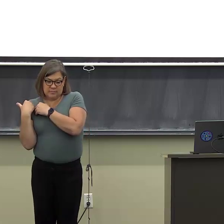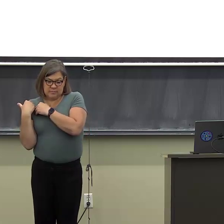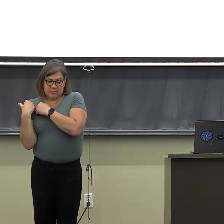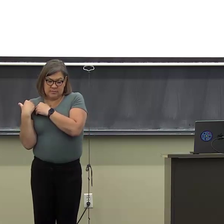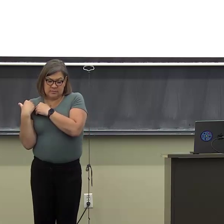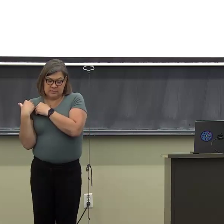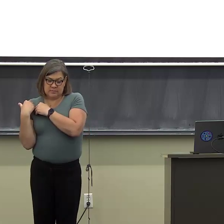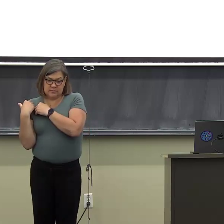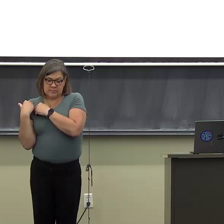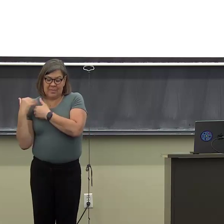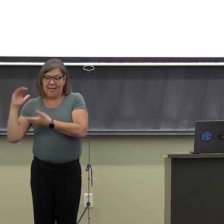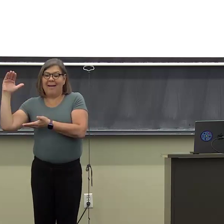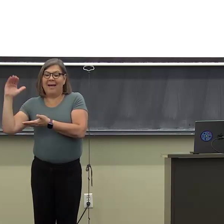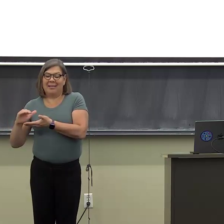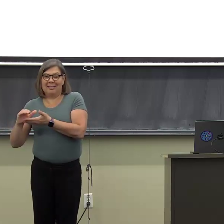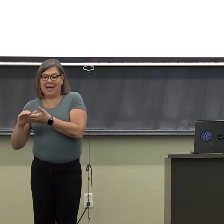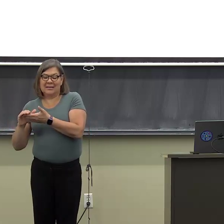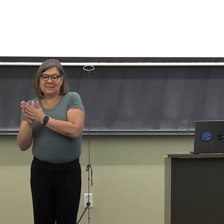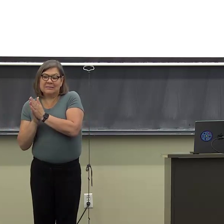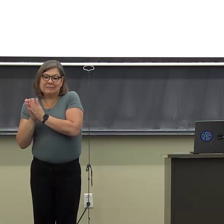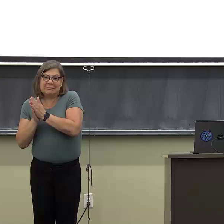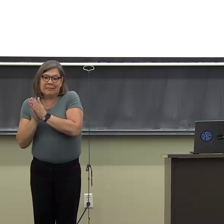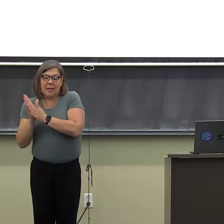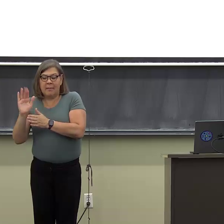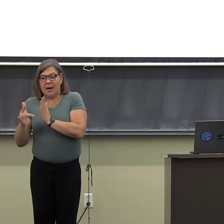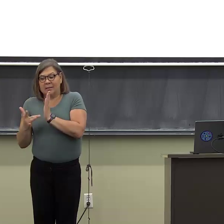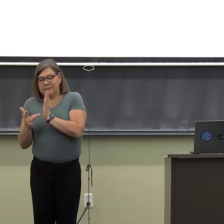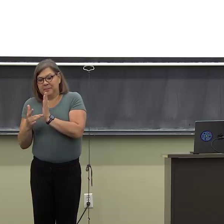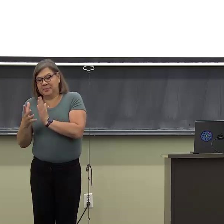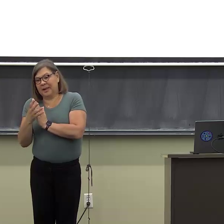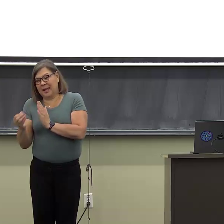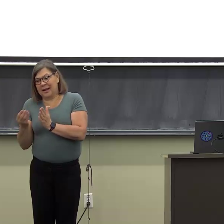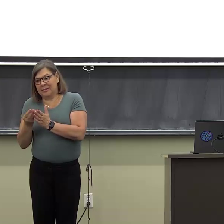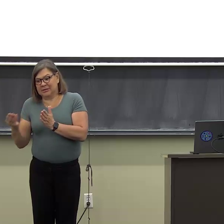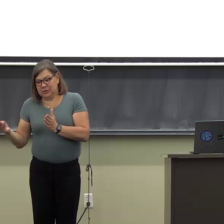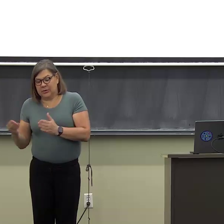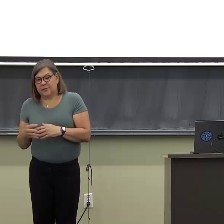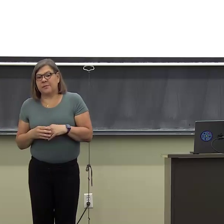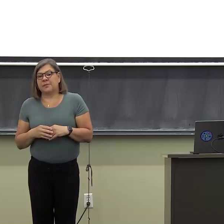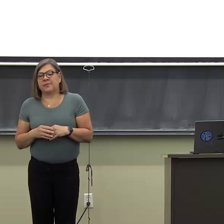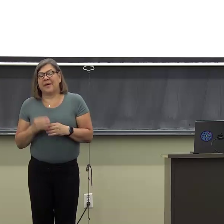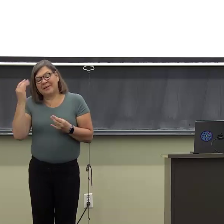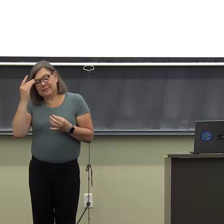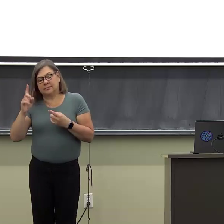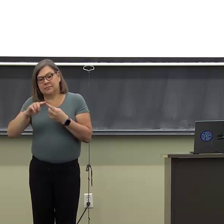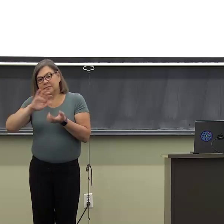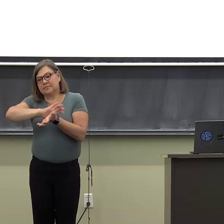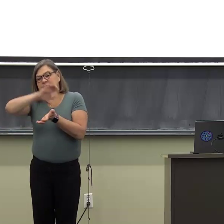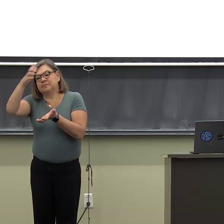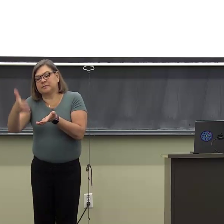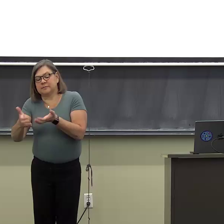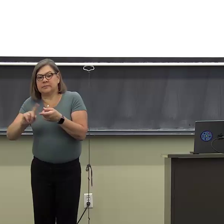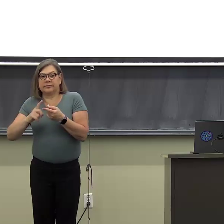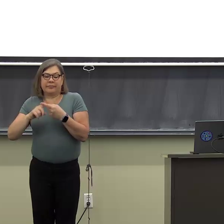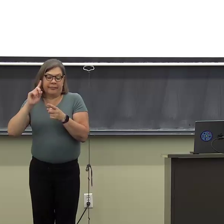not driven by all the technologies and materials and abundance, the thinking of abundance, but how can we approach that